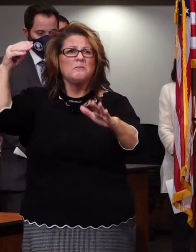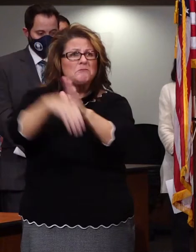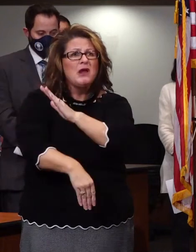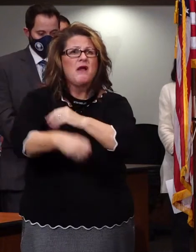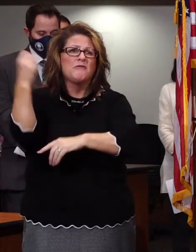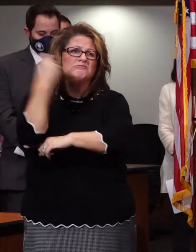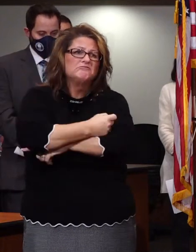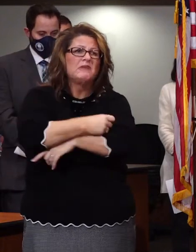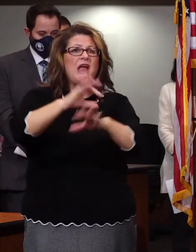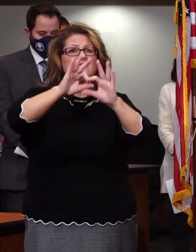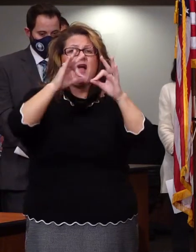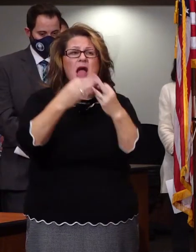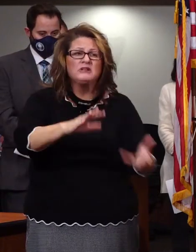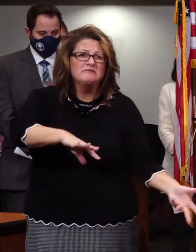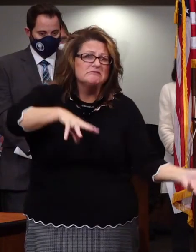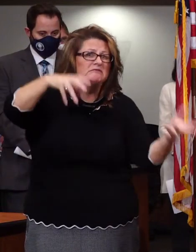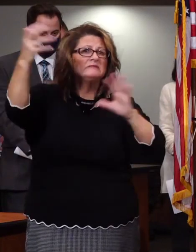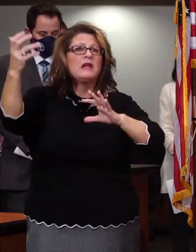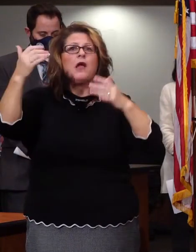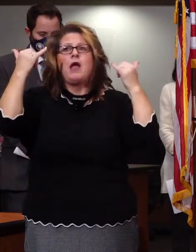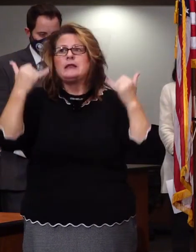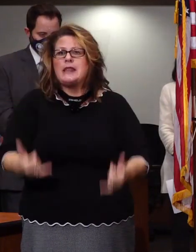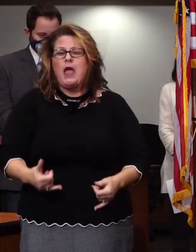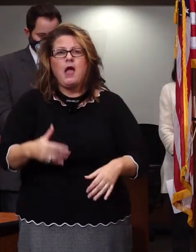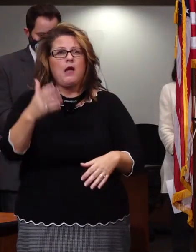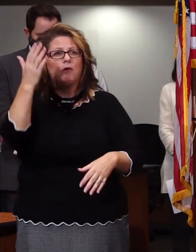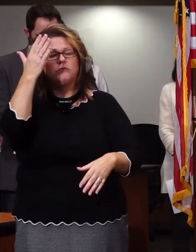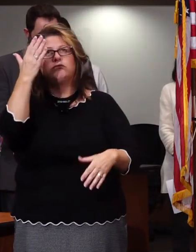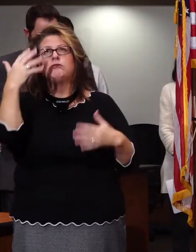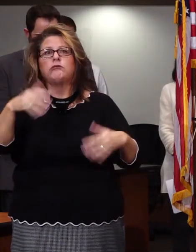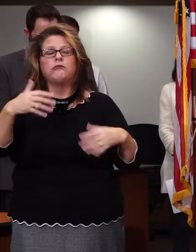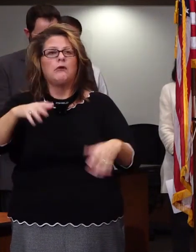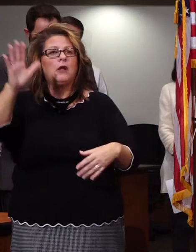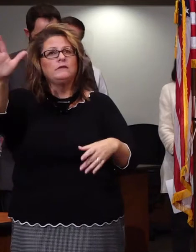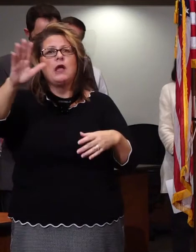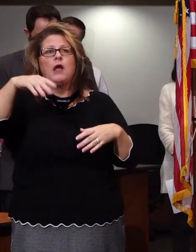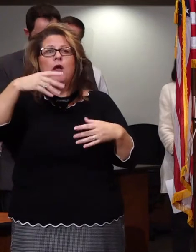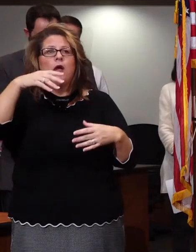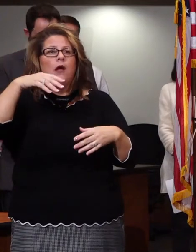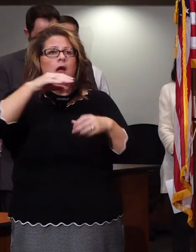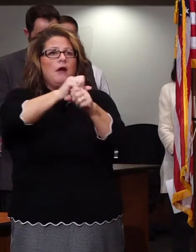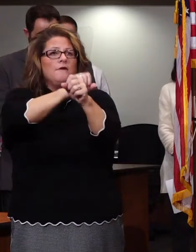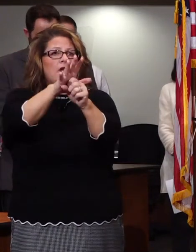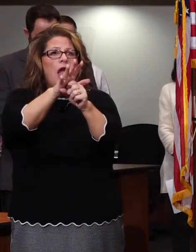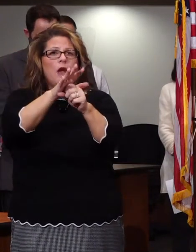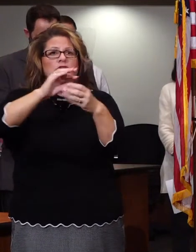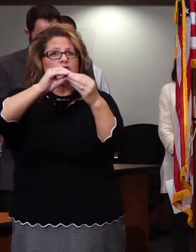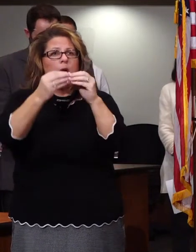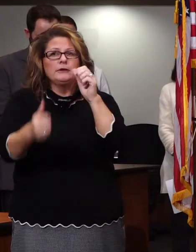of families, and now their rates are going back up again. So